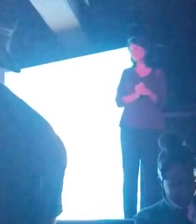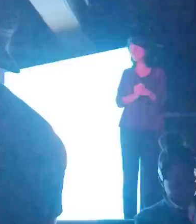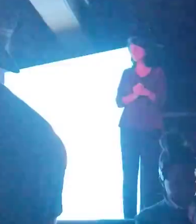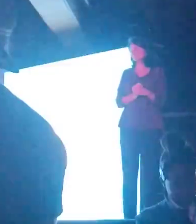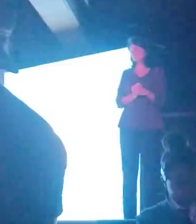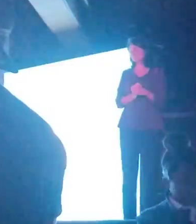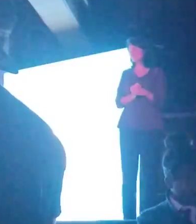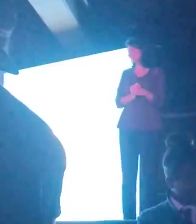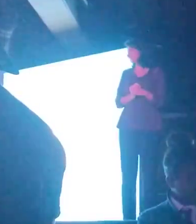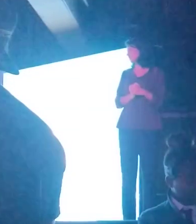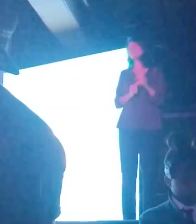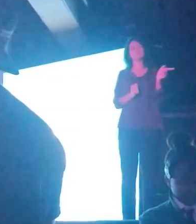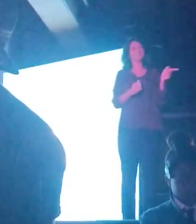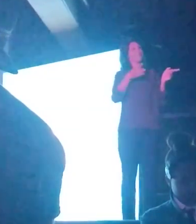that's good, I like that.